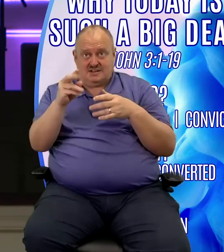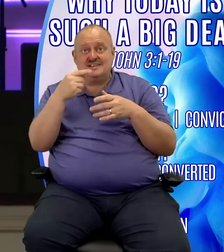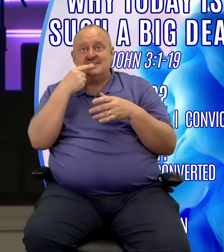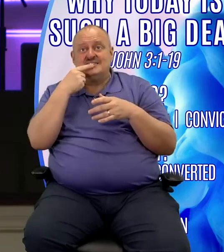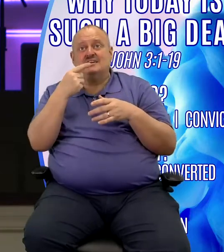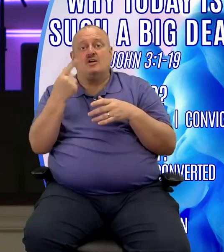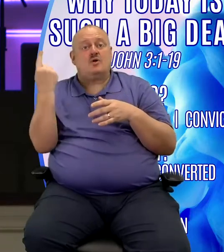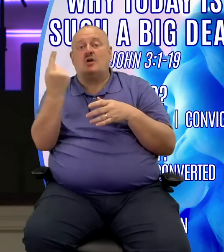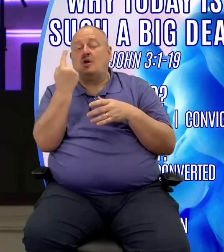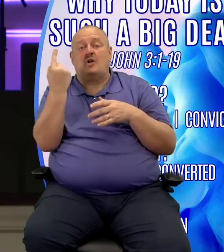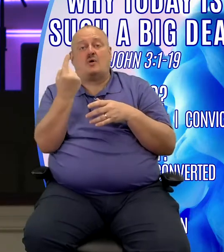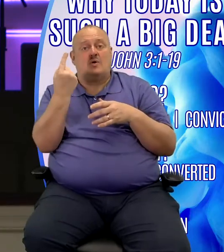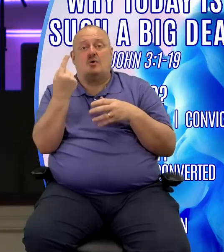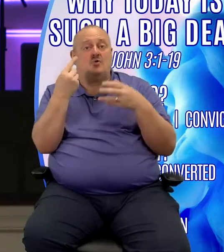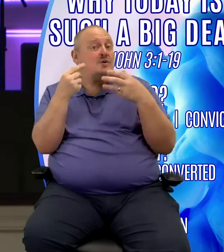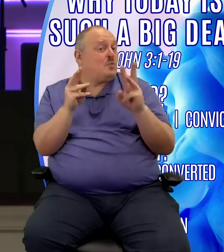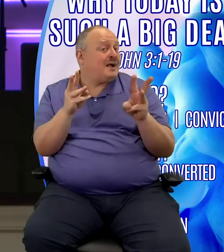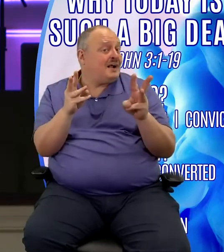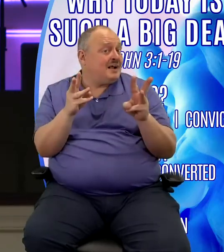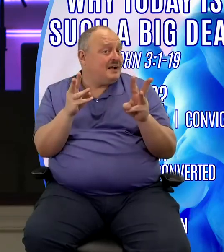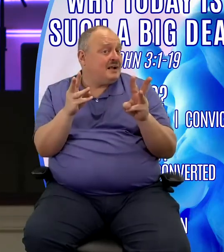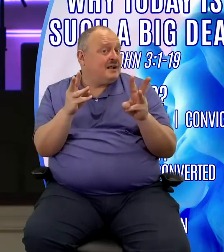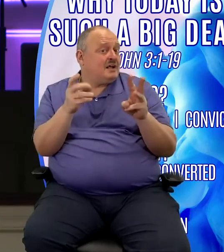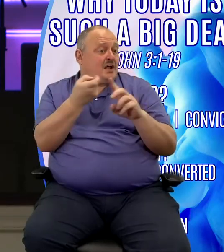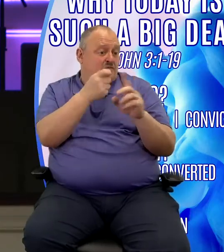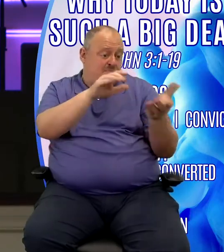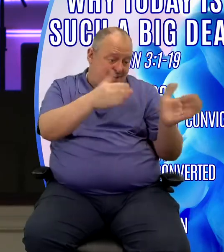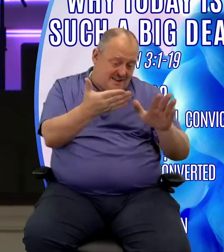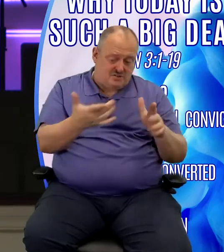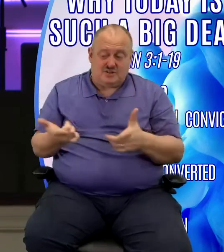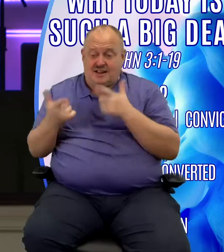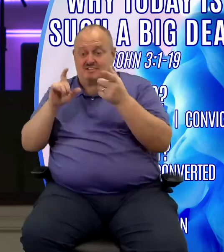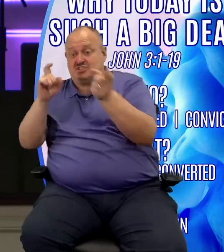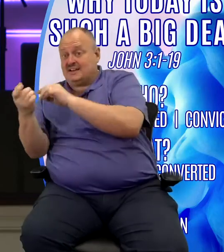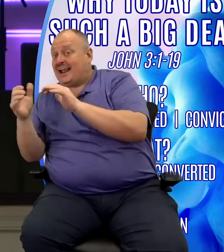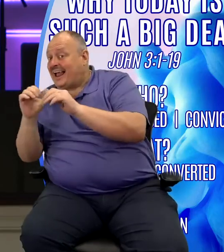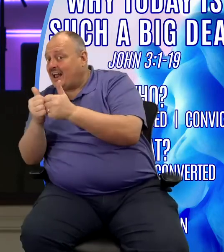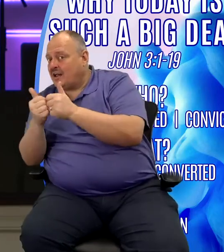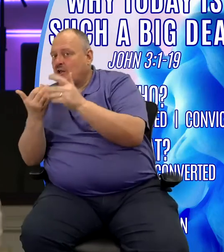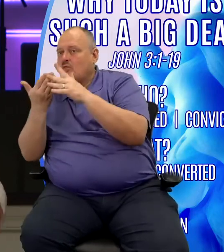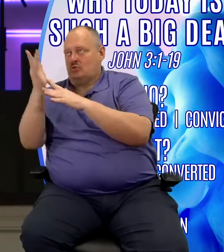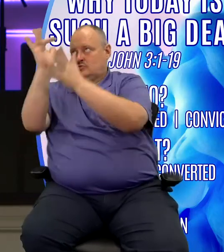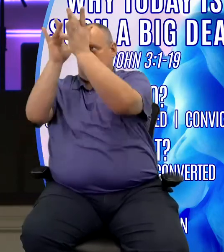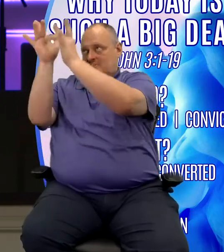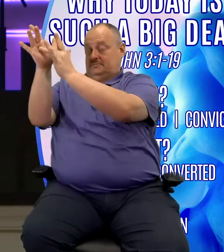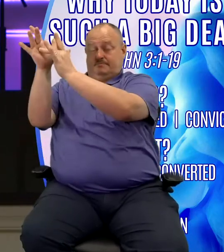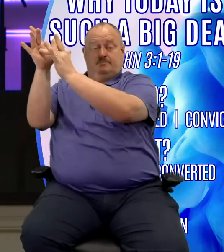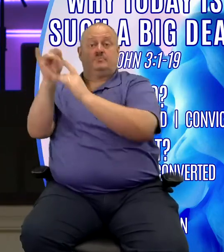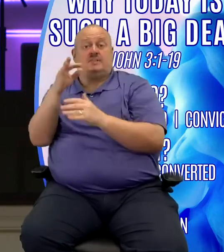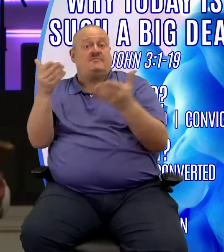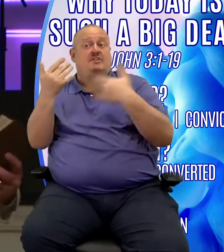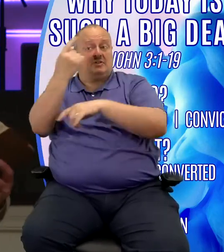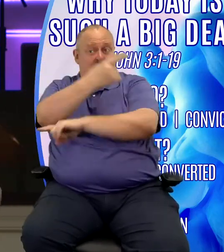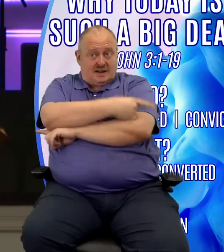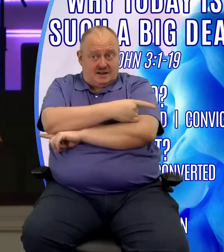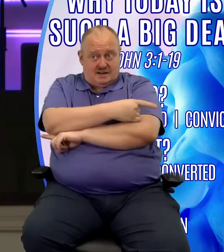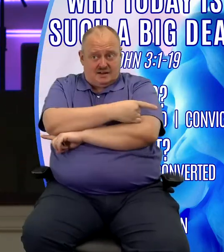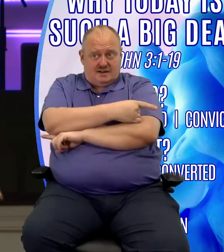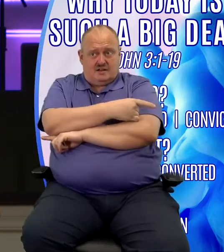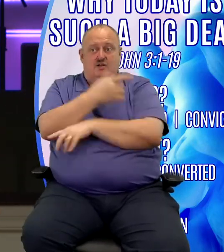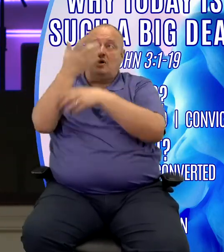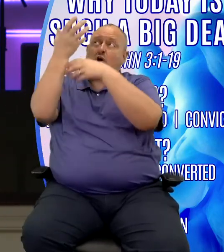that the only way to go from death to life is through me. And if you're here today and you're